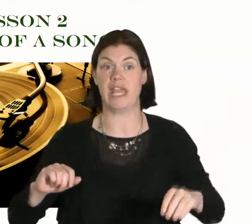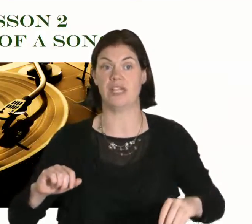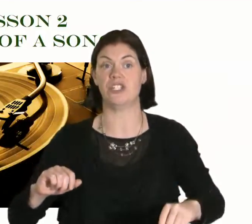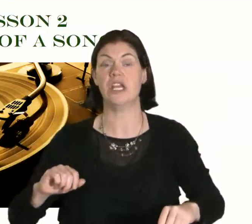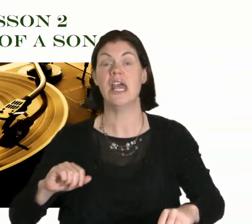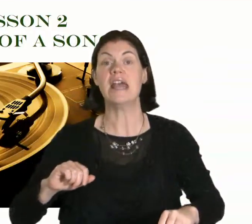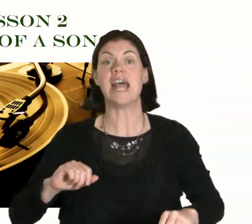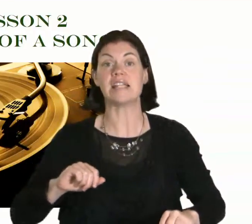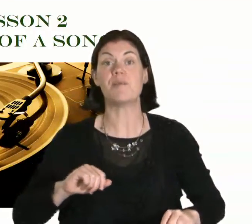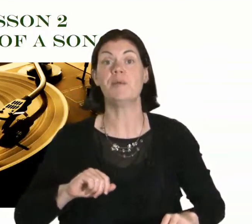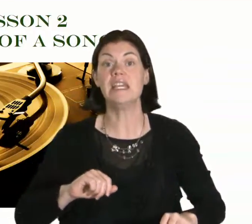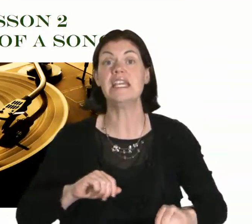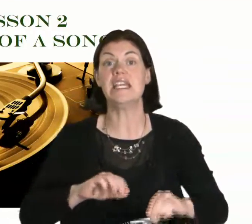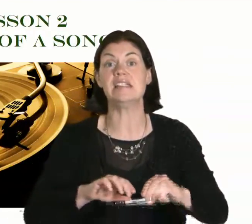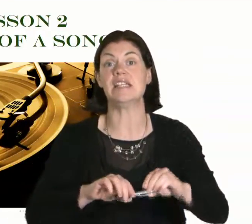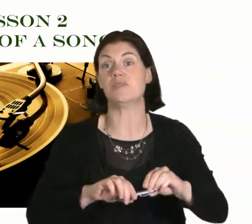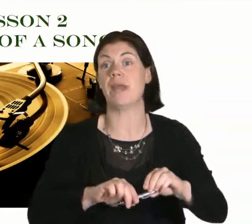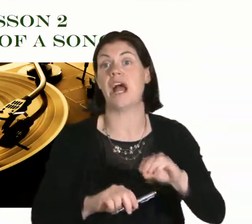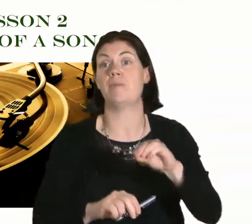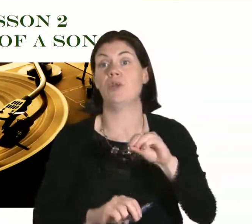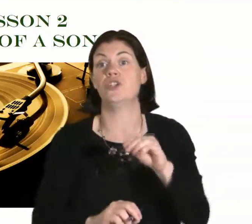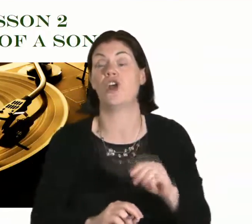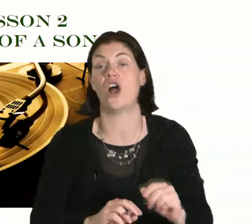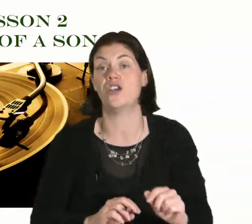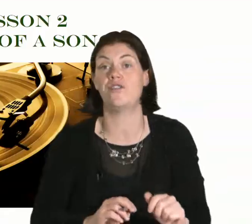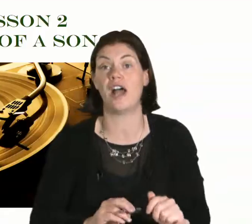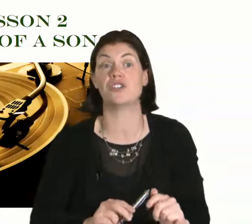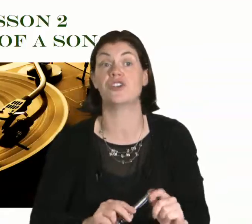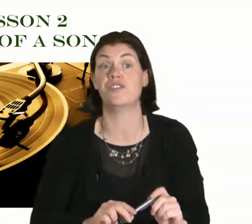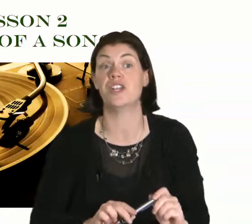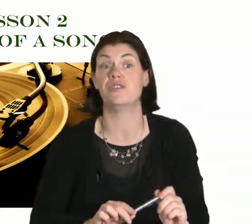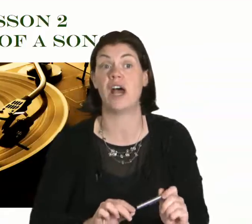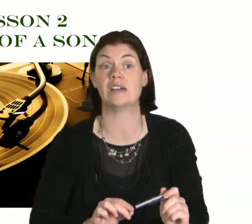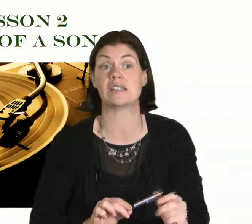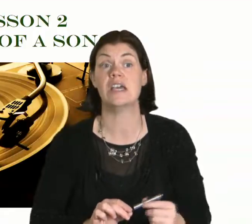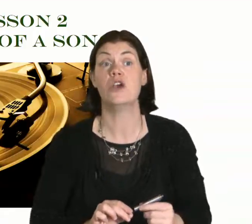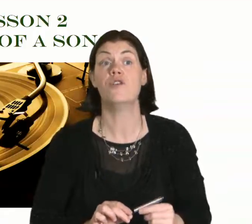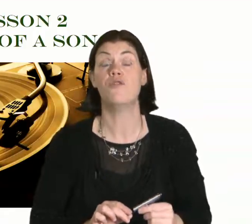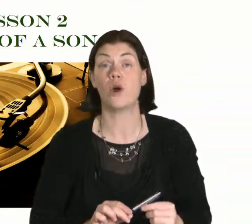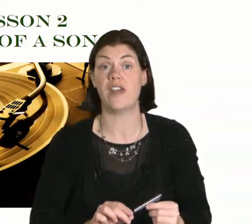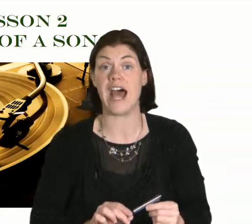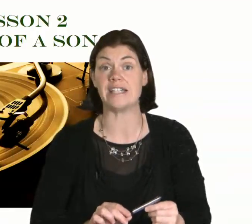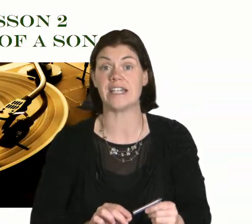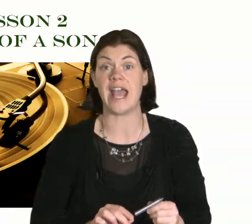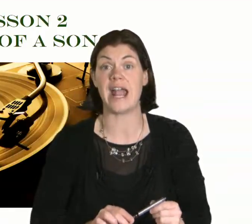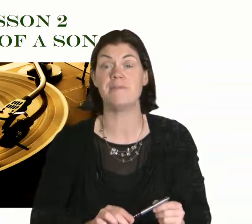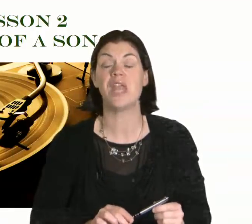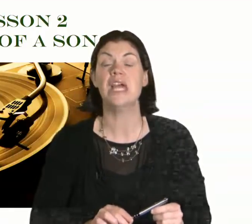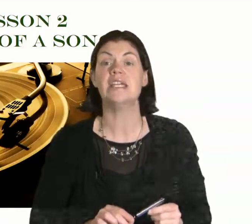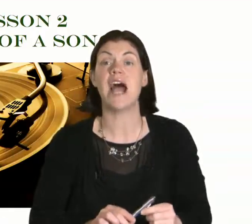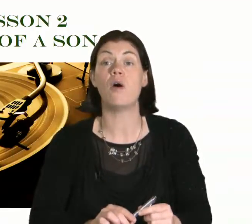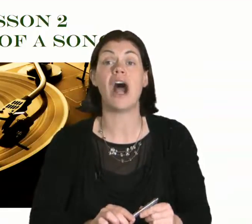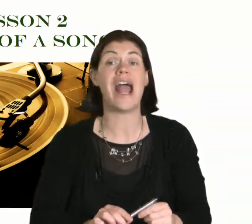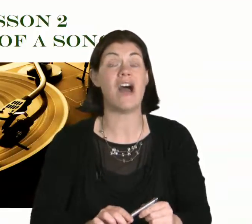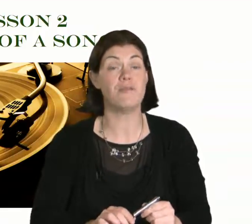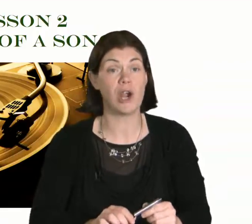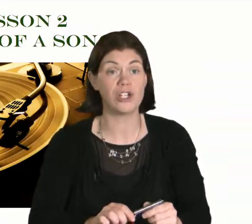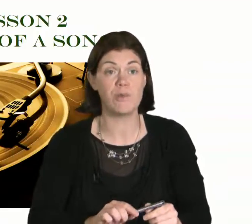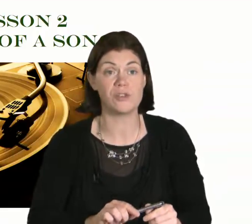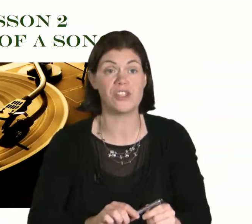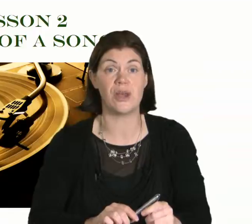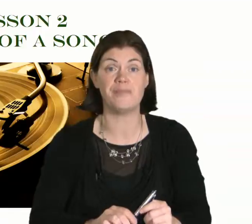English page. That's probably the easiest way to upload your audio files or your video files for that, okay? Now, I